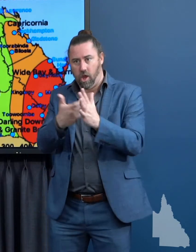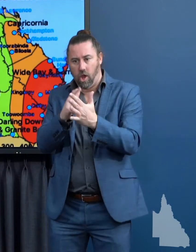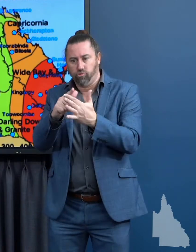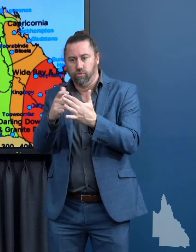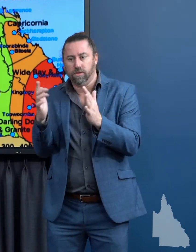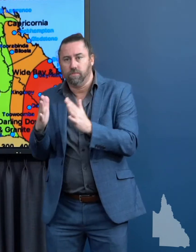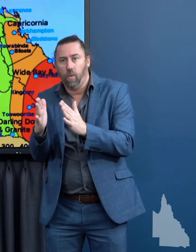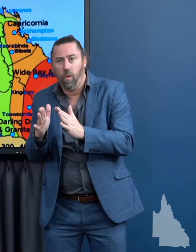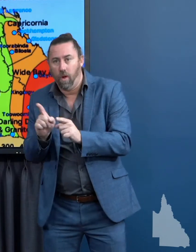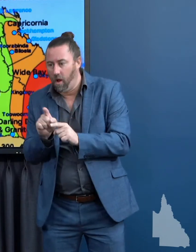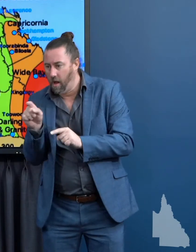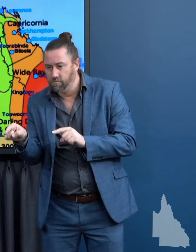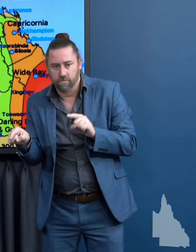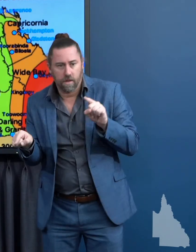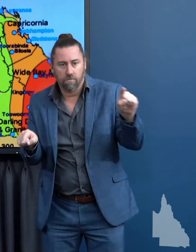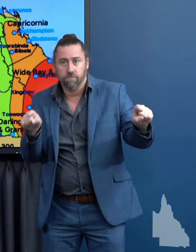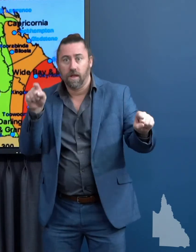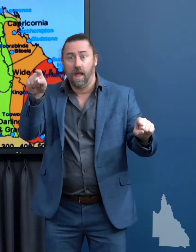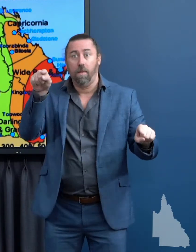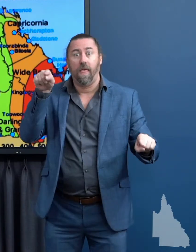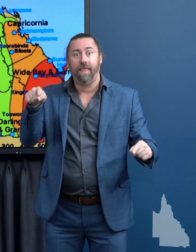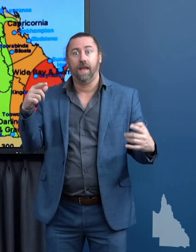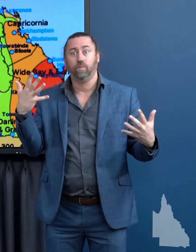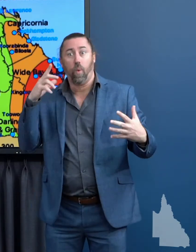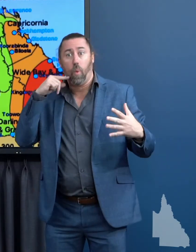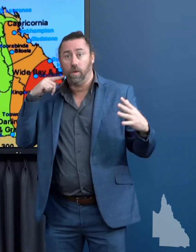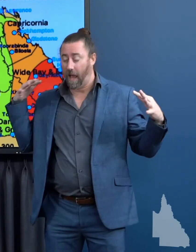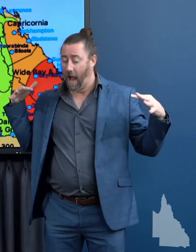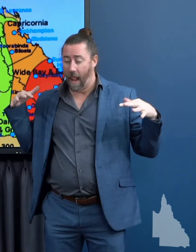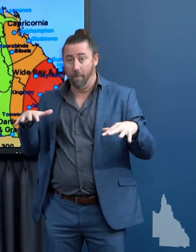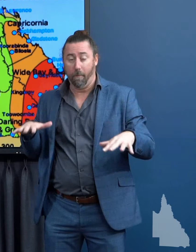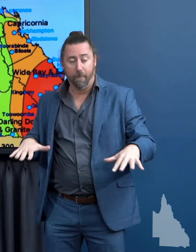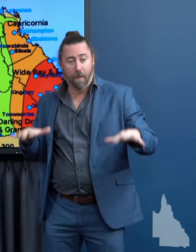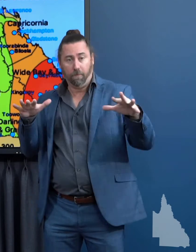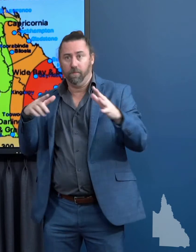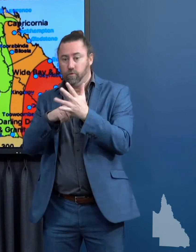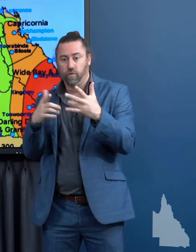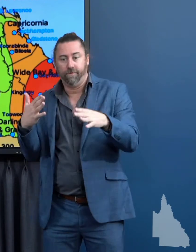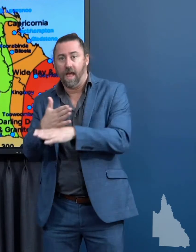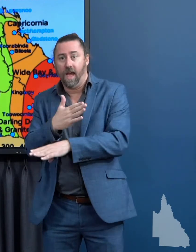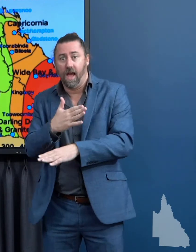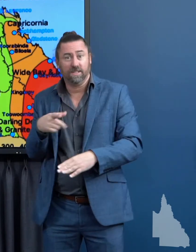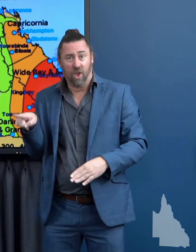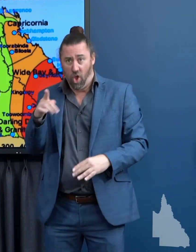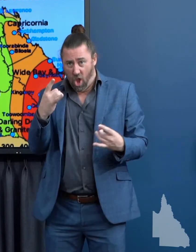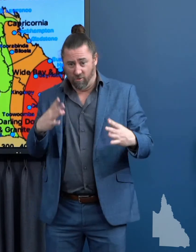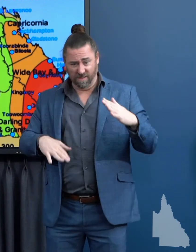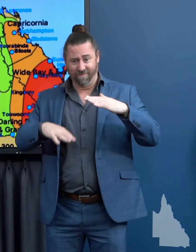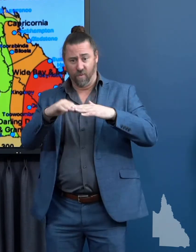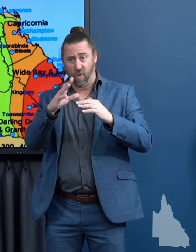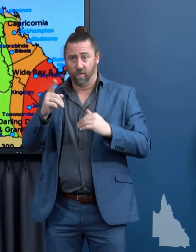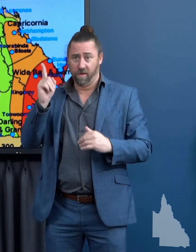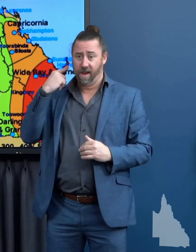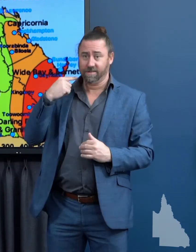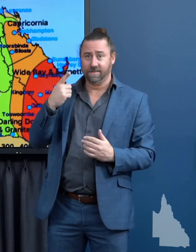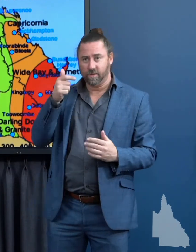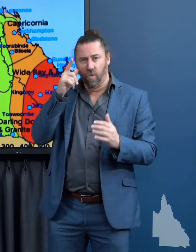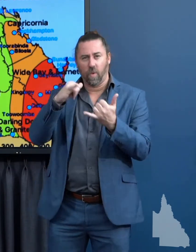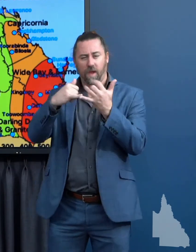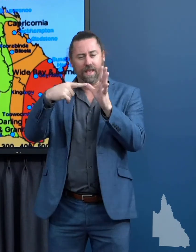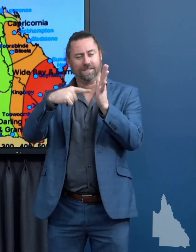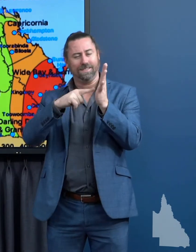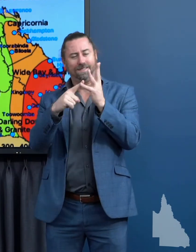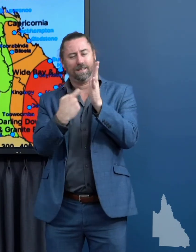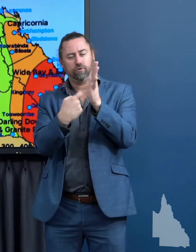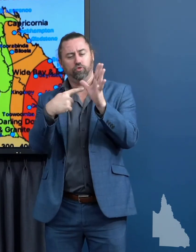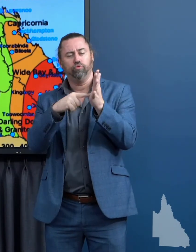real focus because they are rising and responding so quickly. As I said, they cannot take any more rainfall. They are what we call saturated, meaning